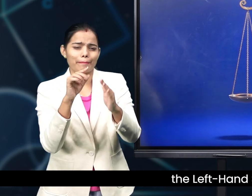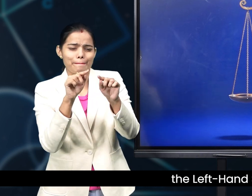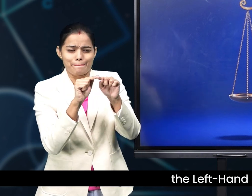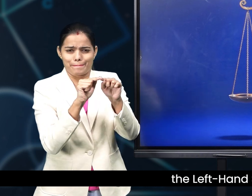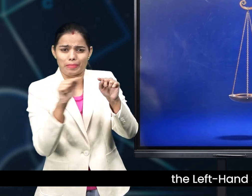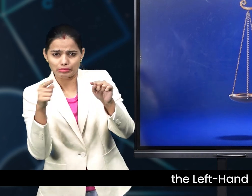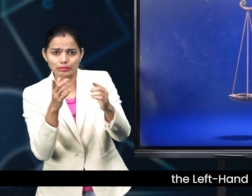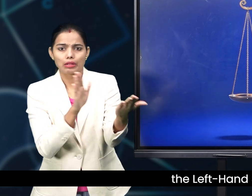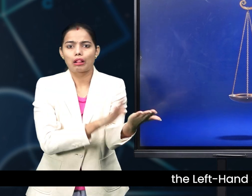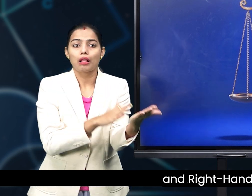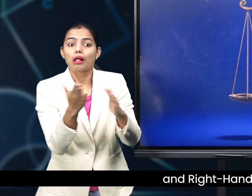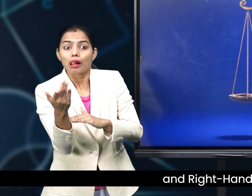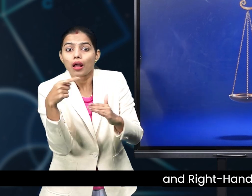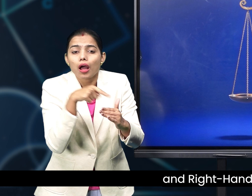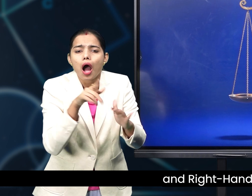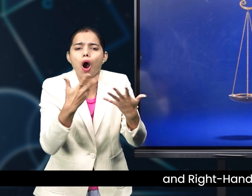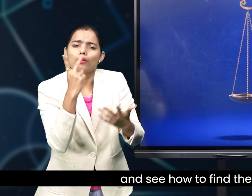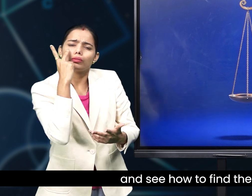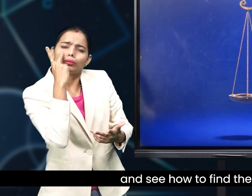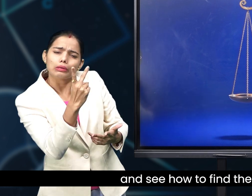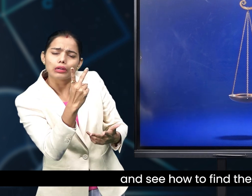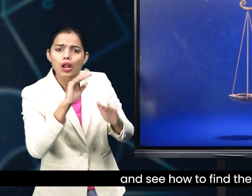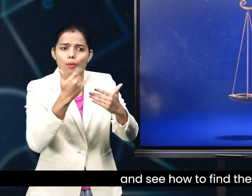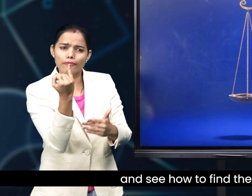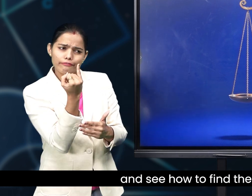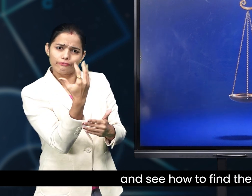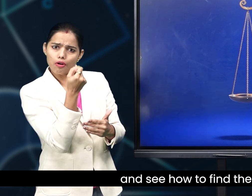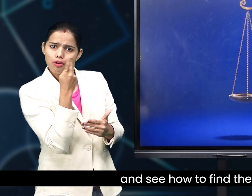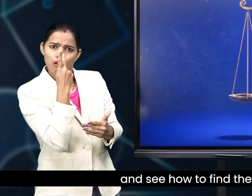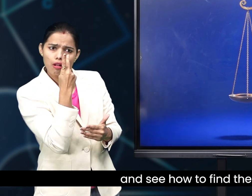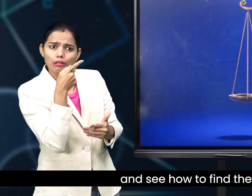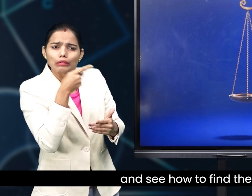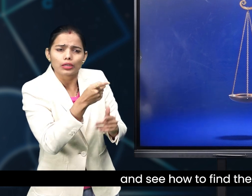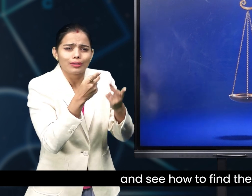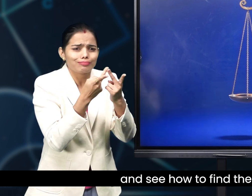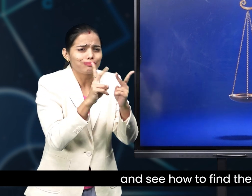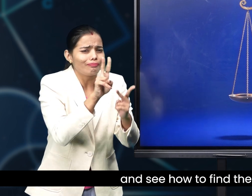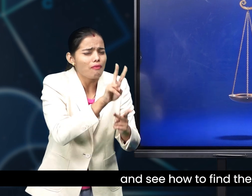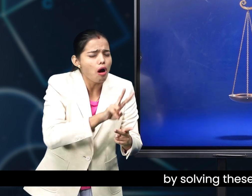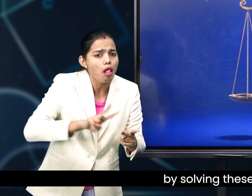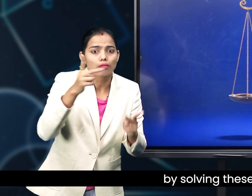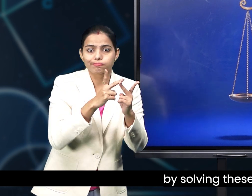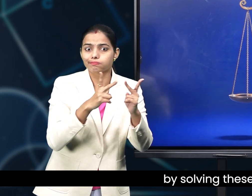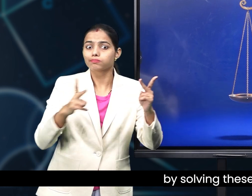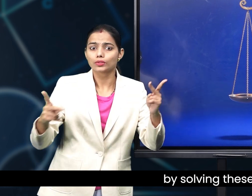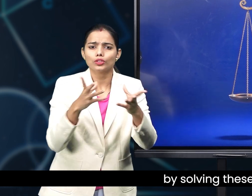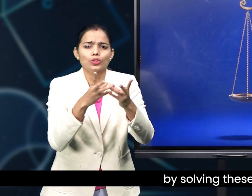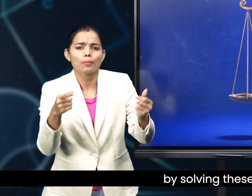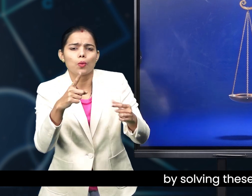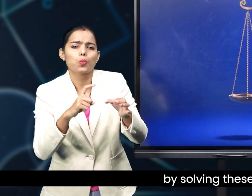LHS and right-hand side RHS and see how to find the value of variable by solving these